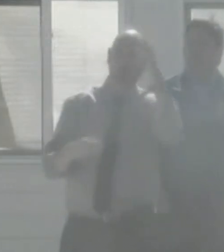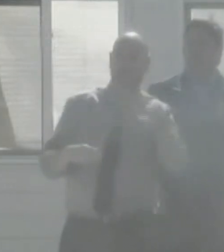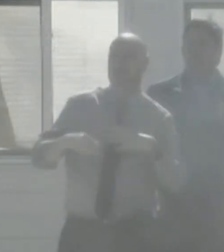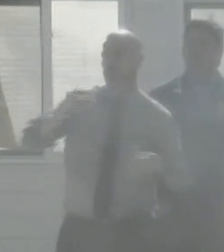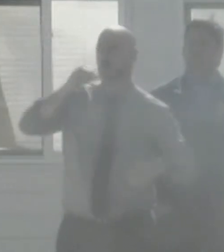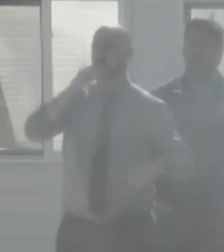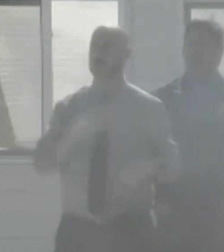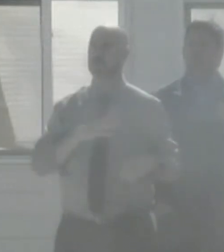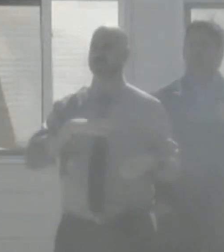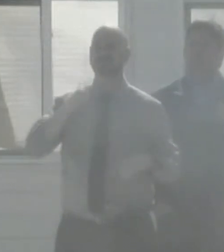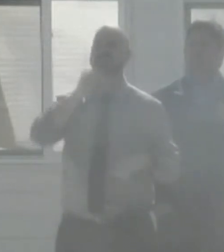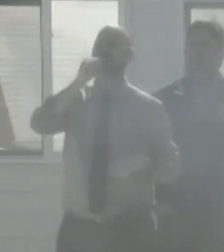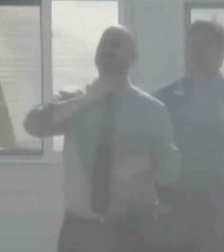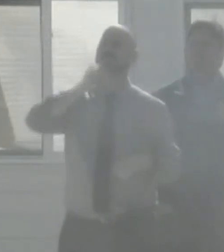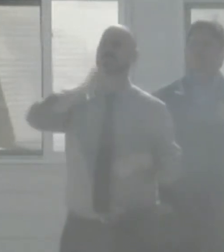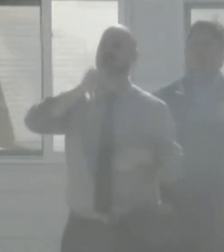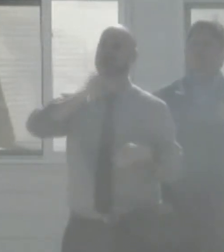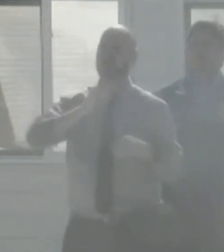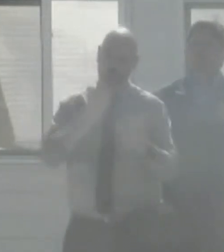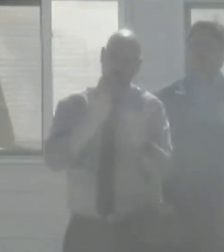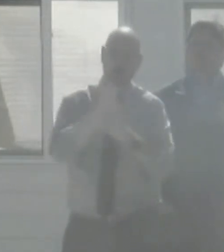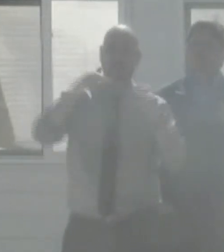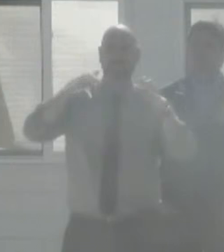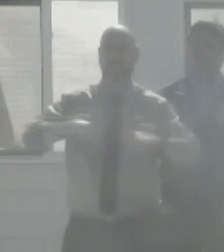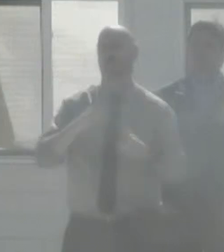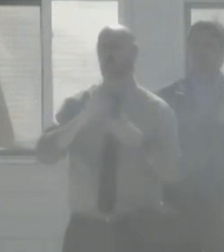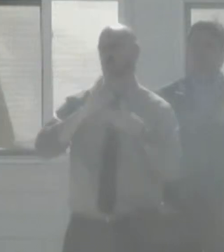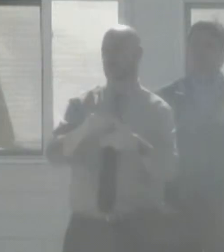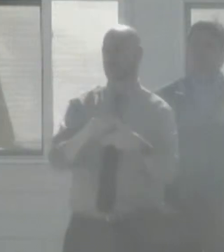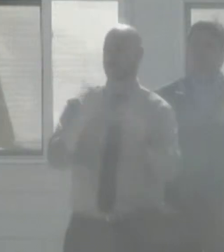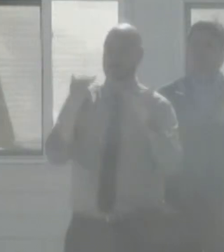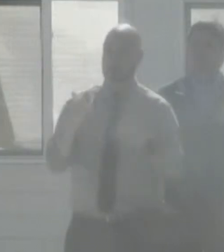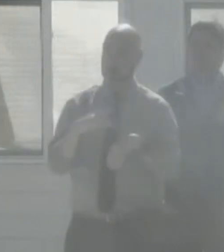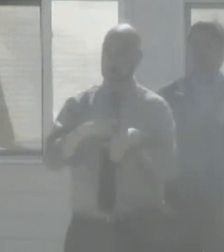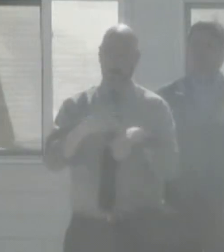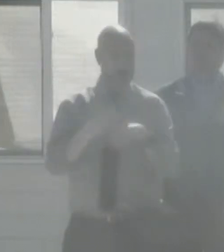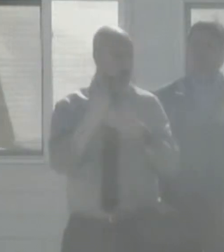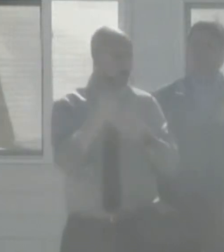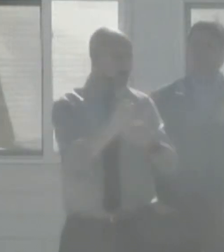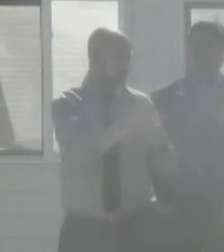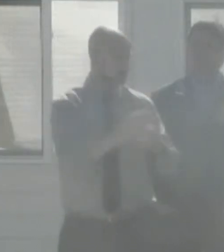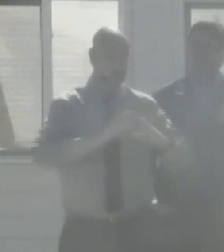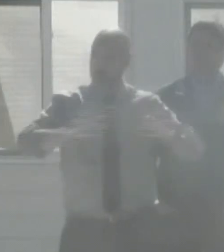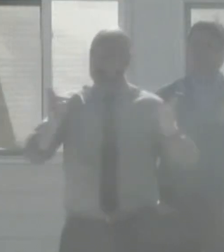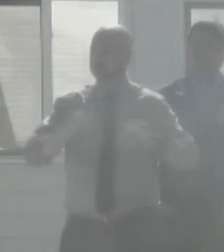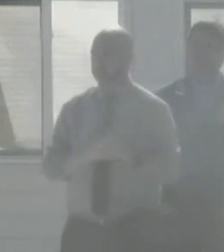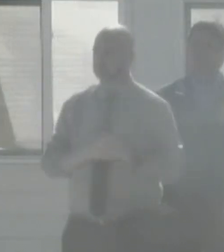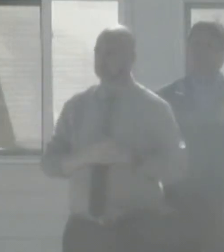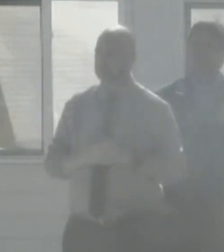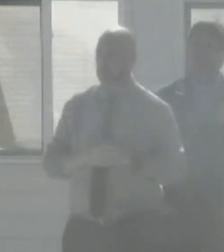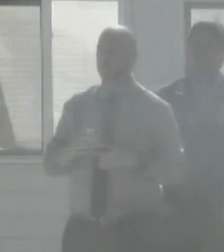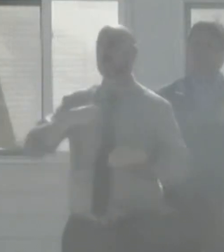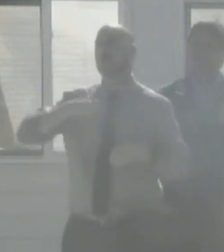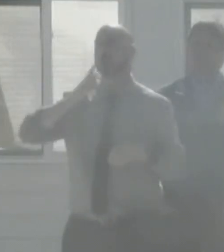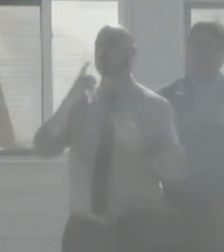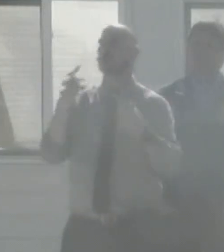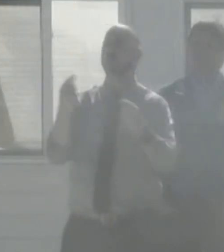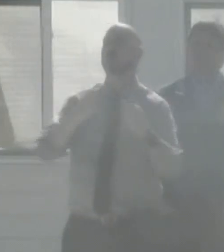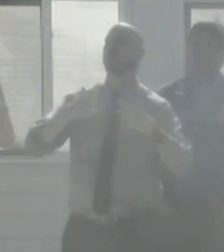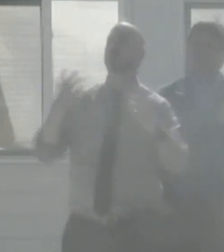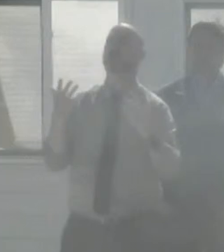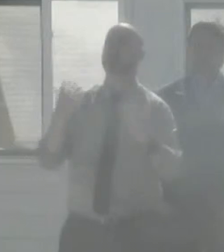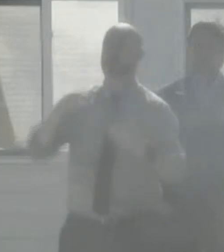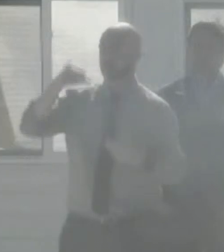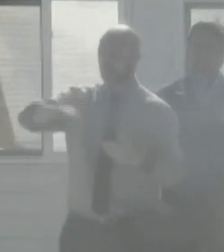to get to you to be able to help you. And we certainly appreciate everything that they do. Even though Hurricane Milton has exited the east coast of